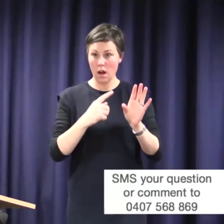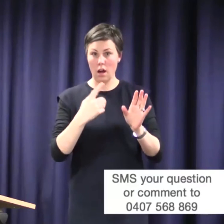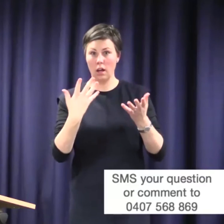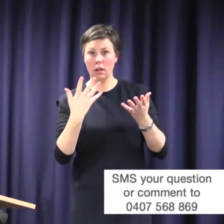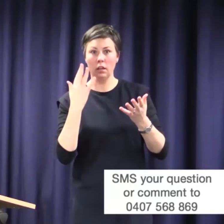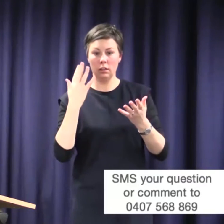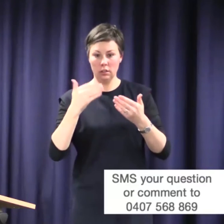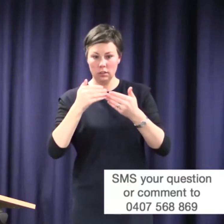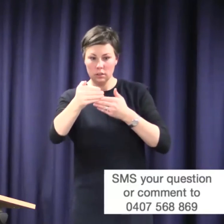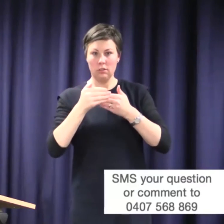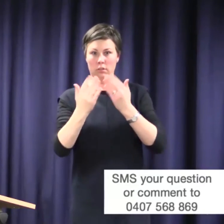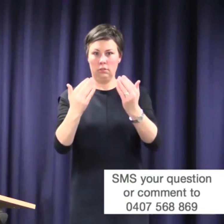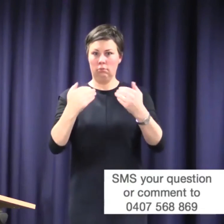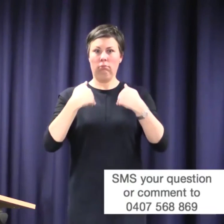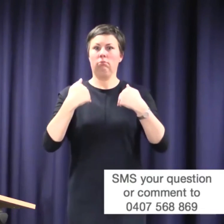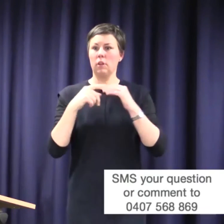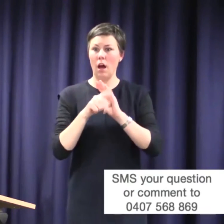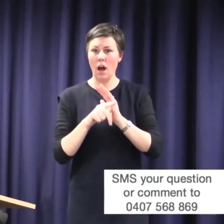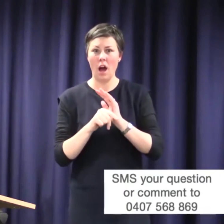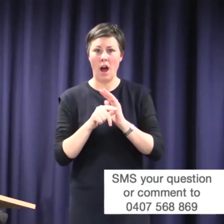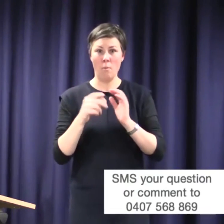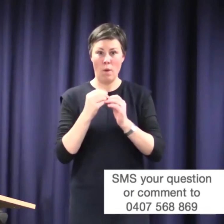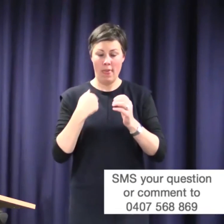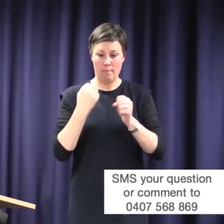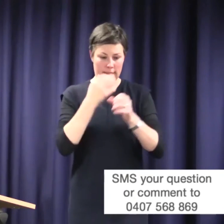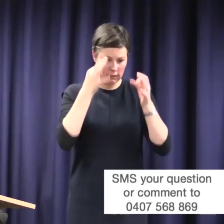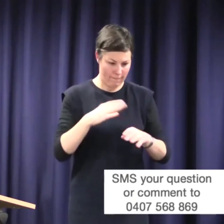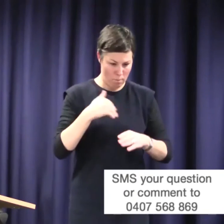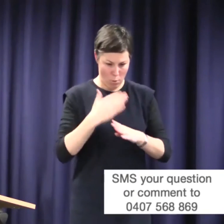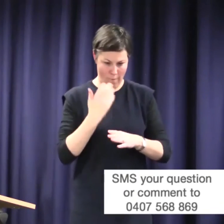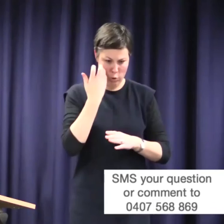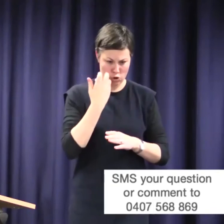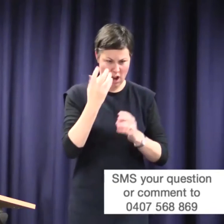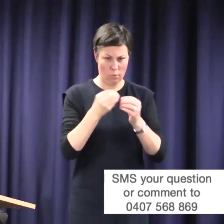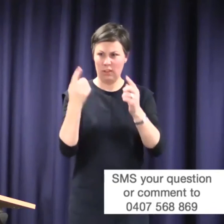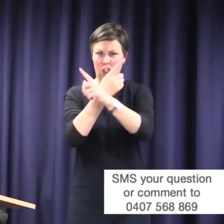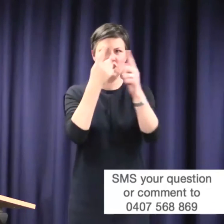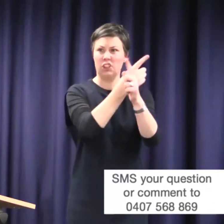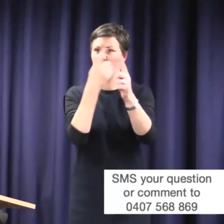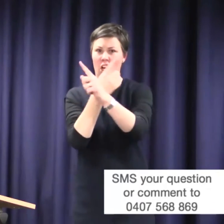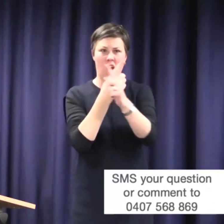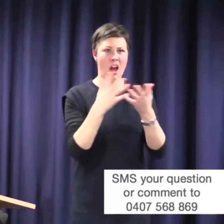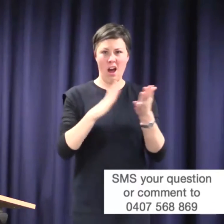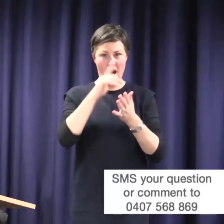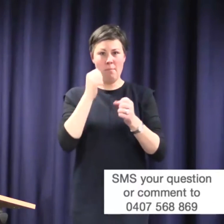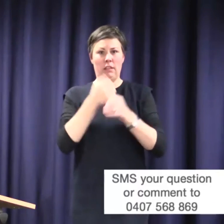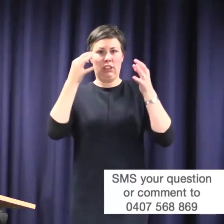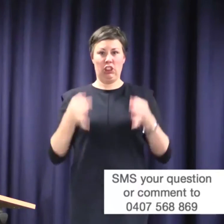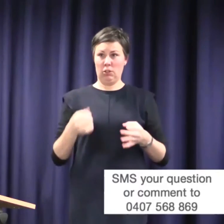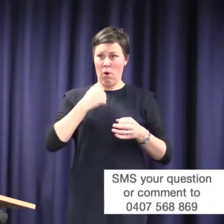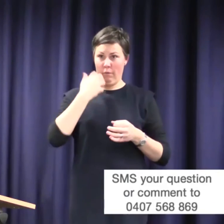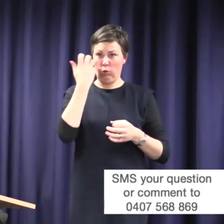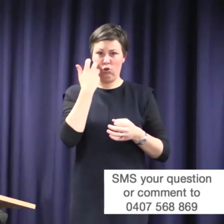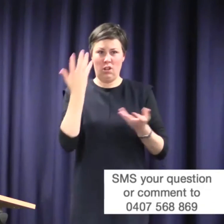are we supposed to make those informed decisions when all these things are constantly changing? You're still being updated, so how can we make a decision now on our